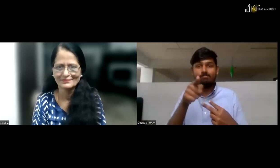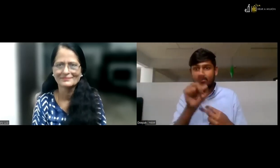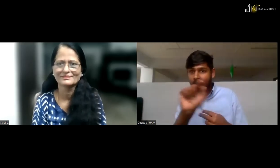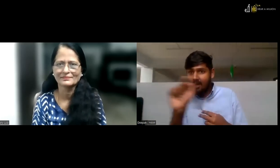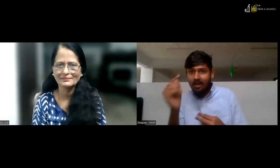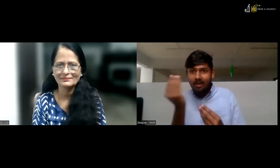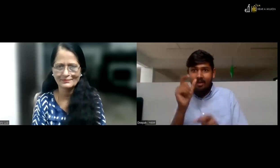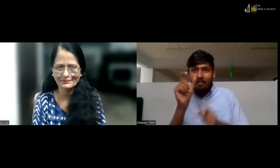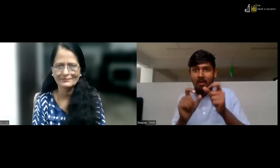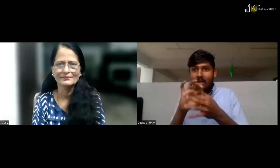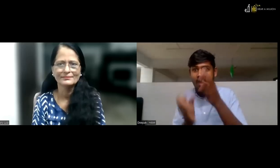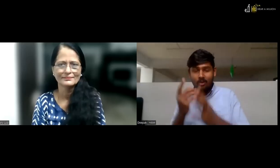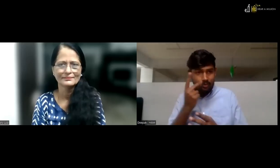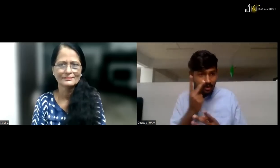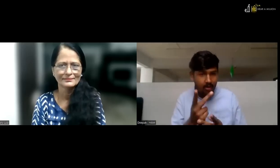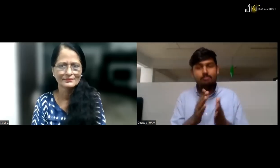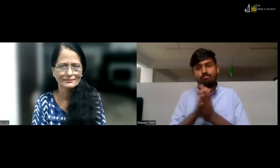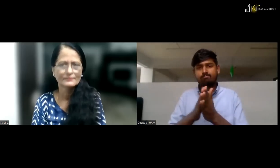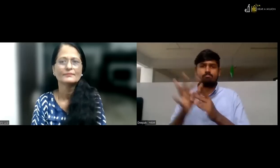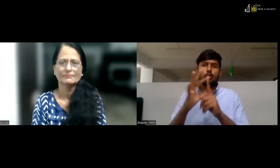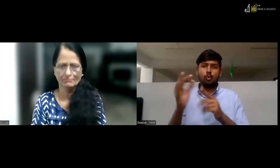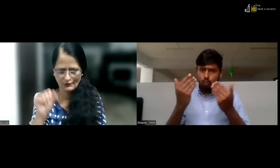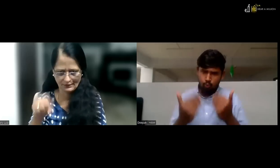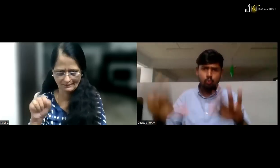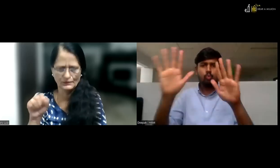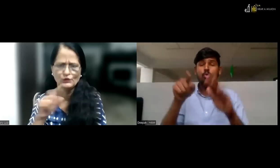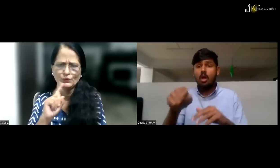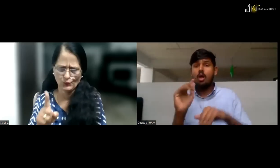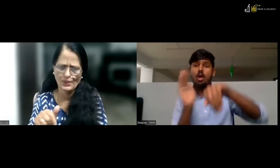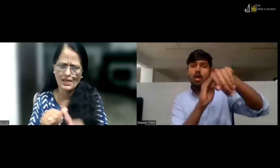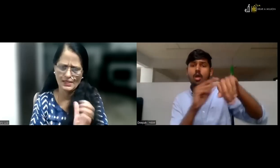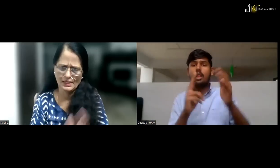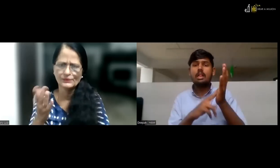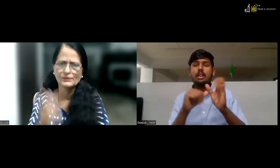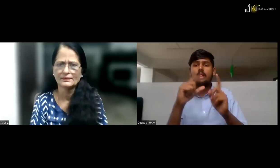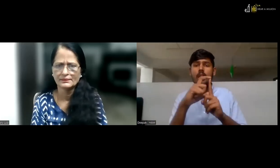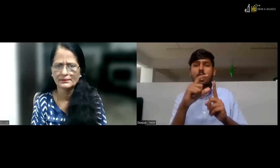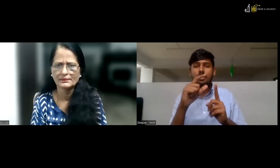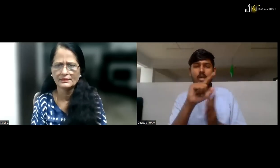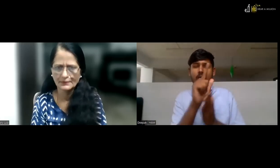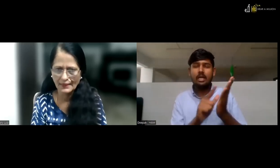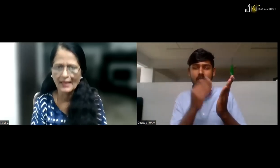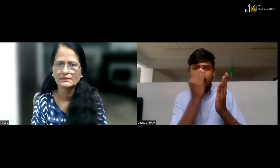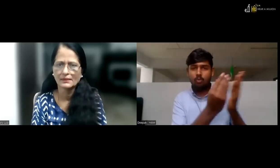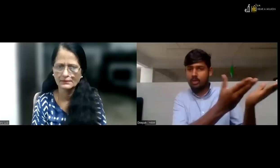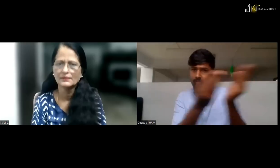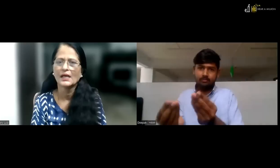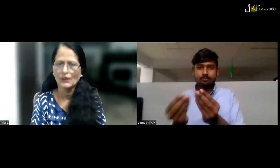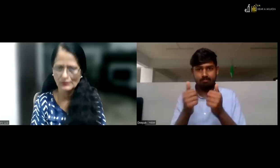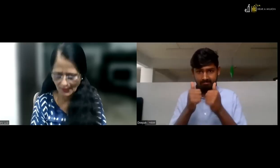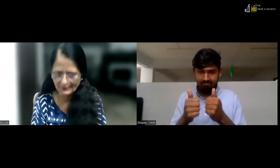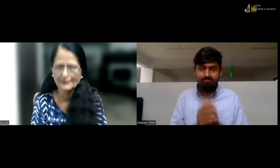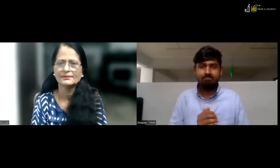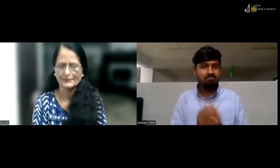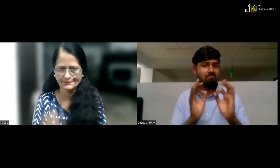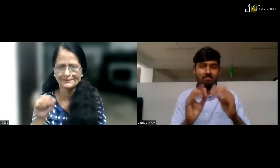collecting the data with such a good amount of alternative options. So I just want to make you like just go ahead with